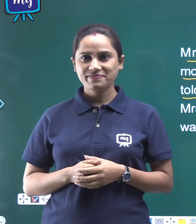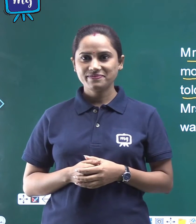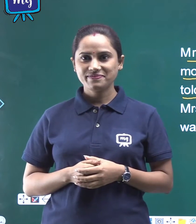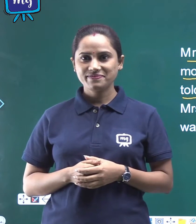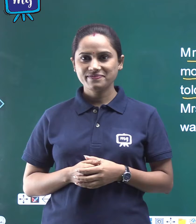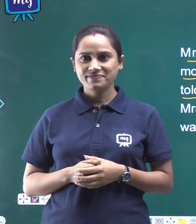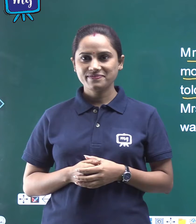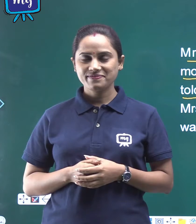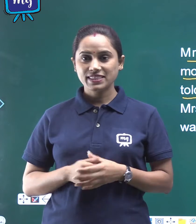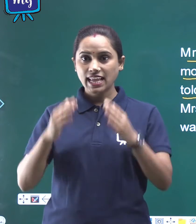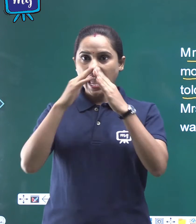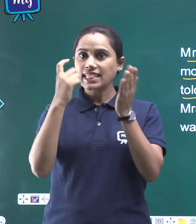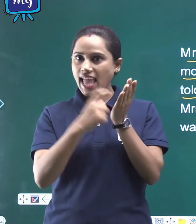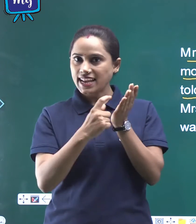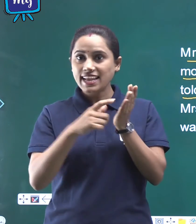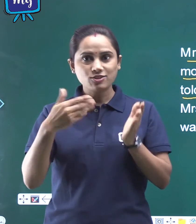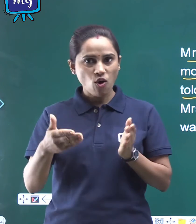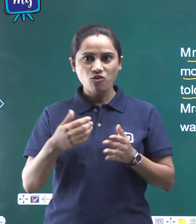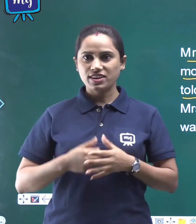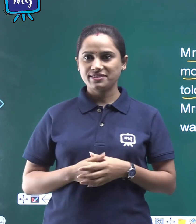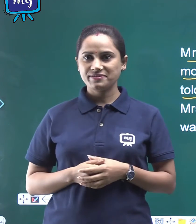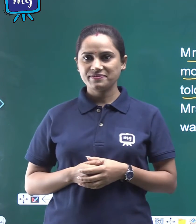the address of